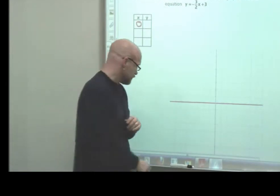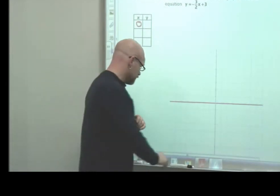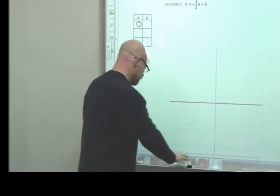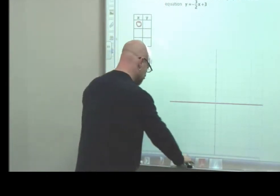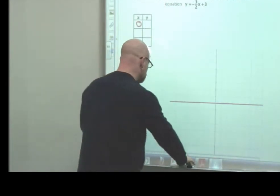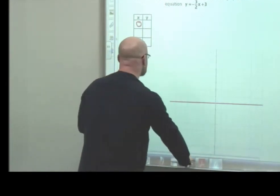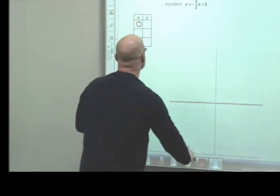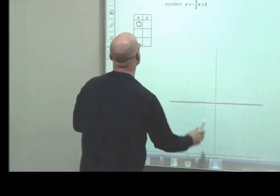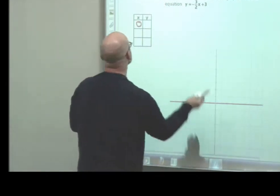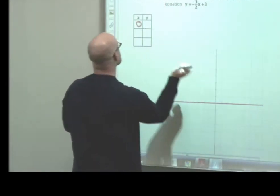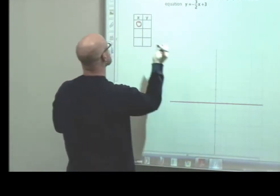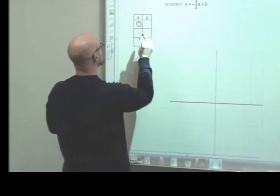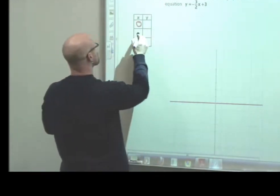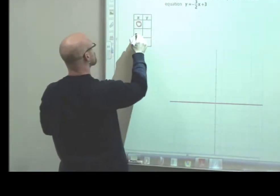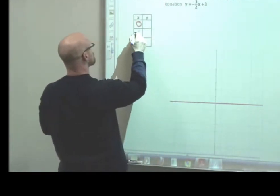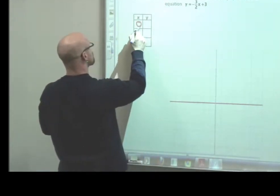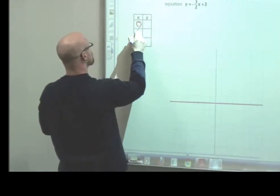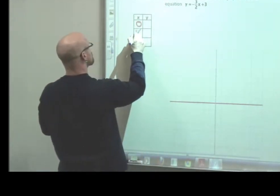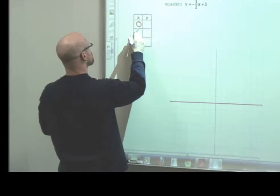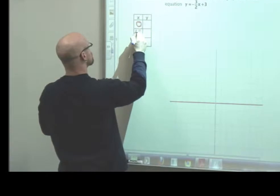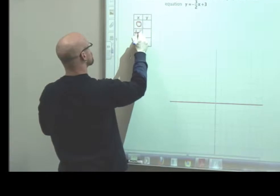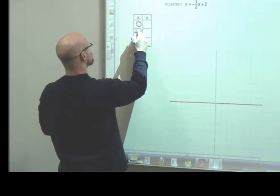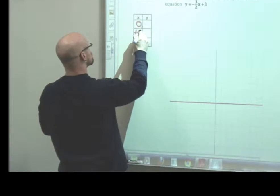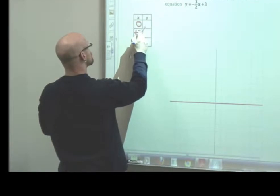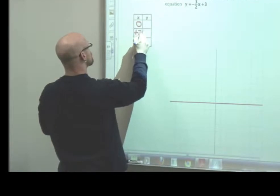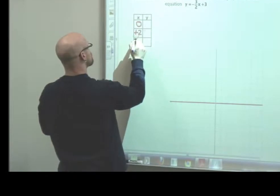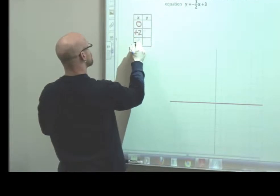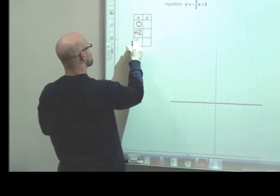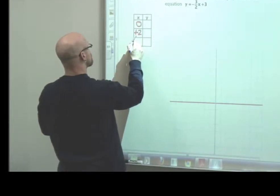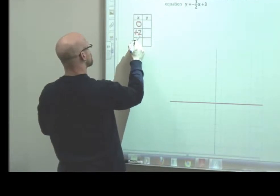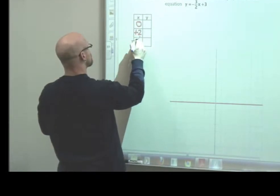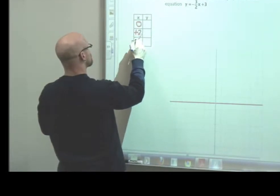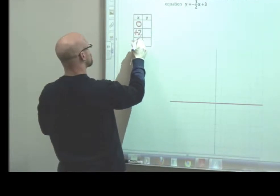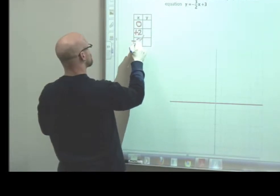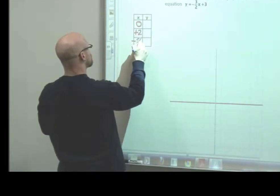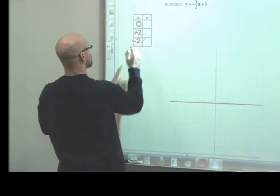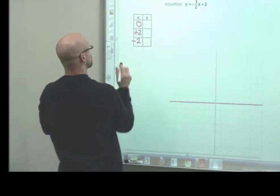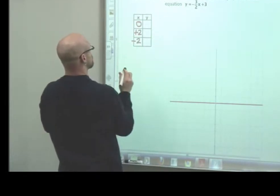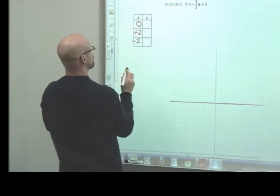will disappear. So I'm going to use positive 2 and negative 2.